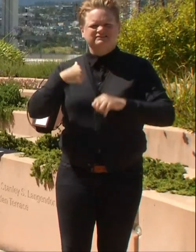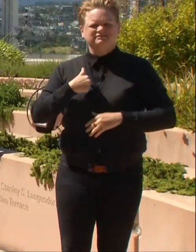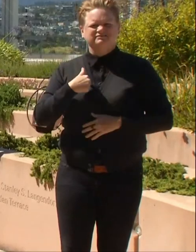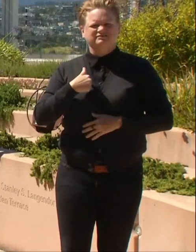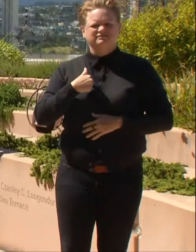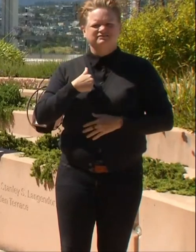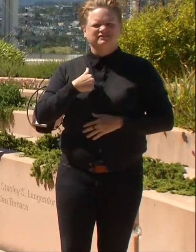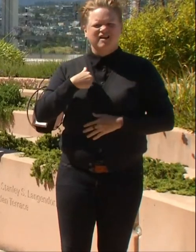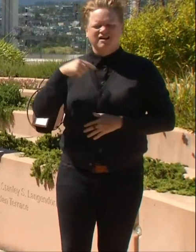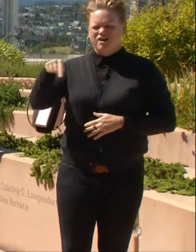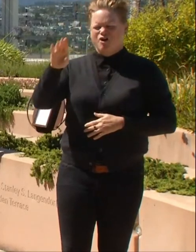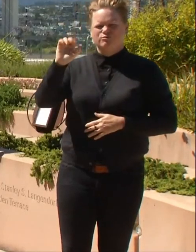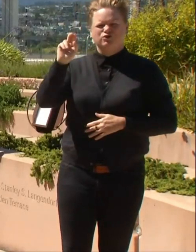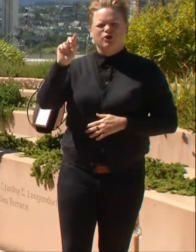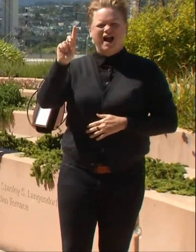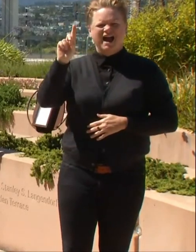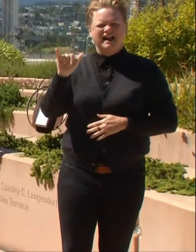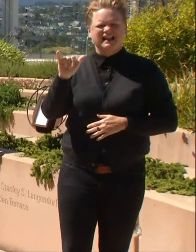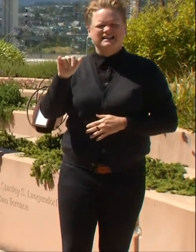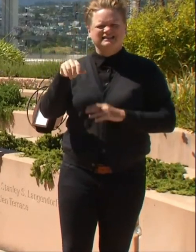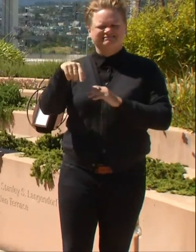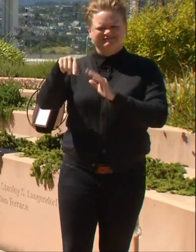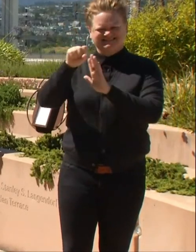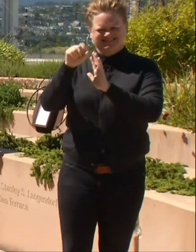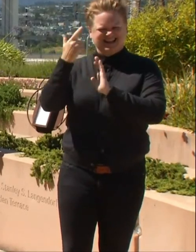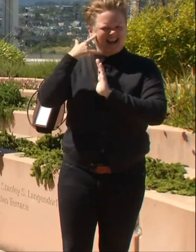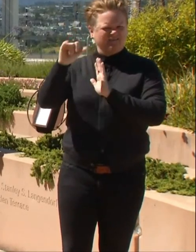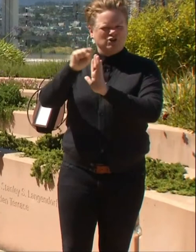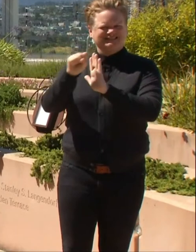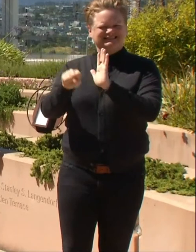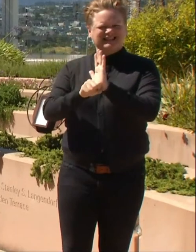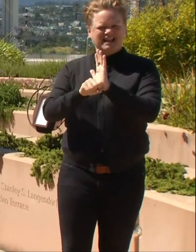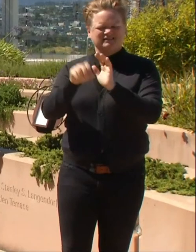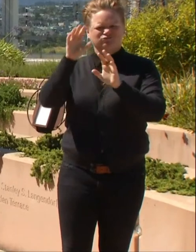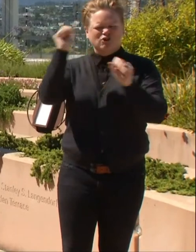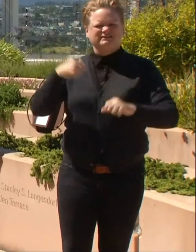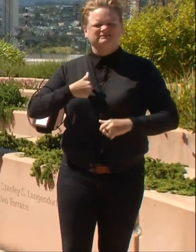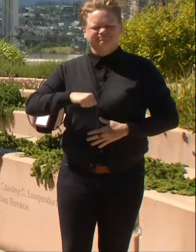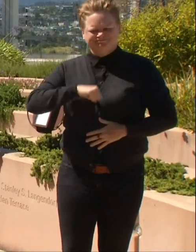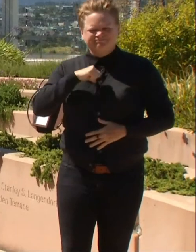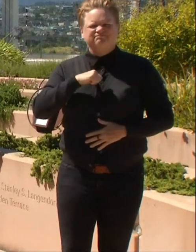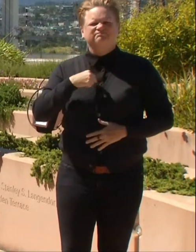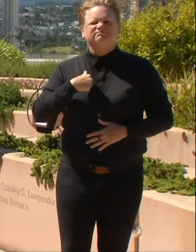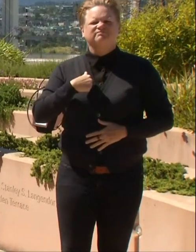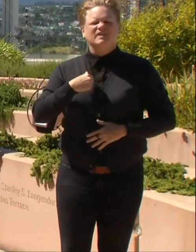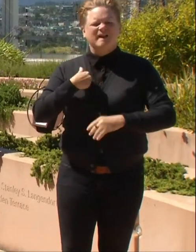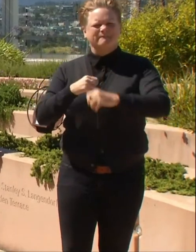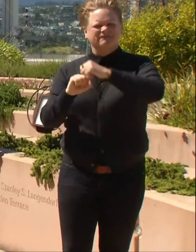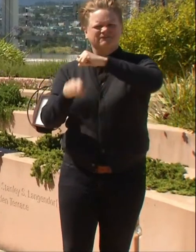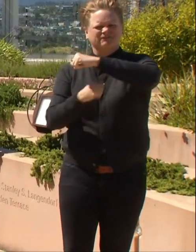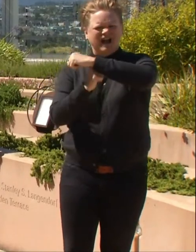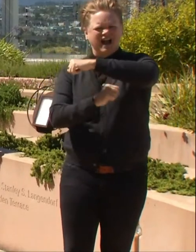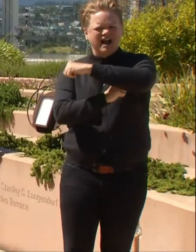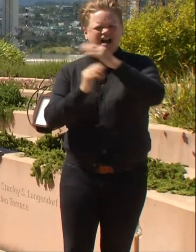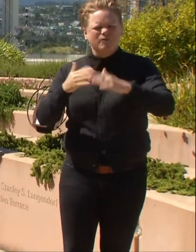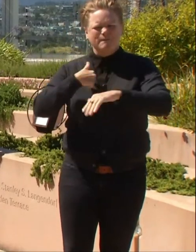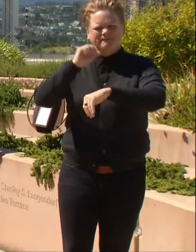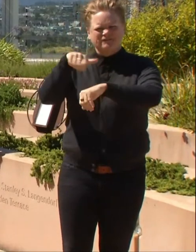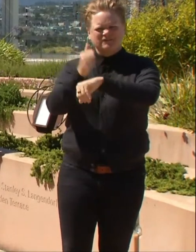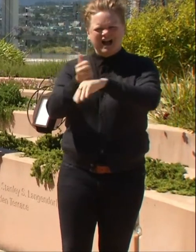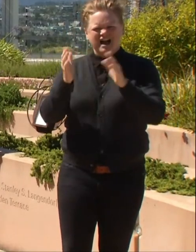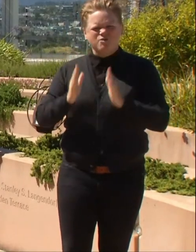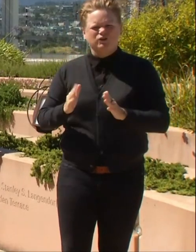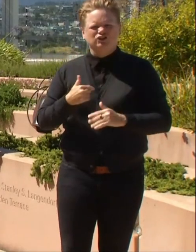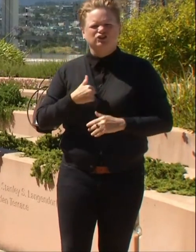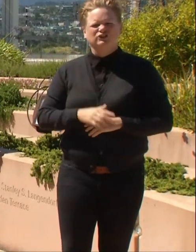justice and peace in our city and our country, as the founder of Healing for Our Families and Our Nation, and the proud chapter leader for San Francisco Mothers